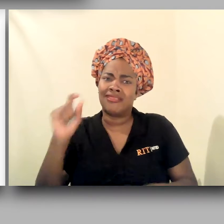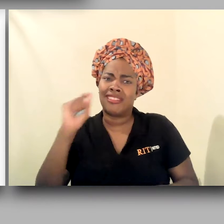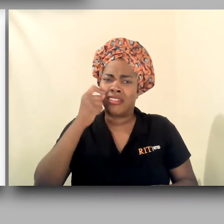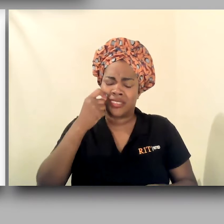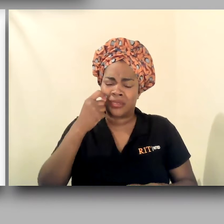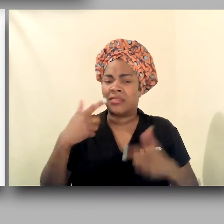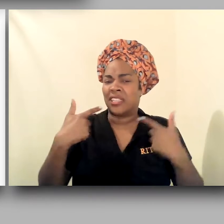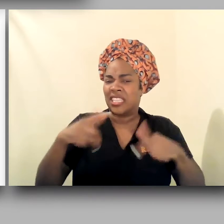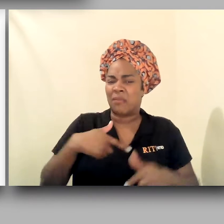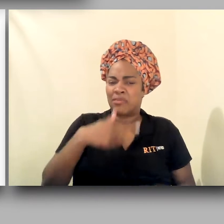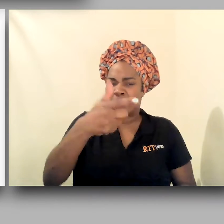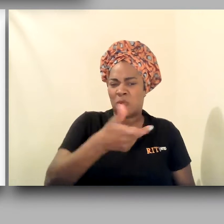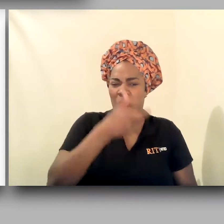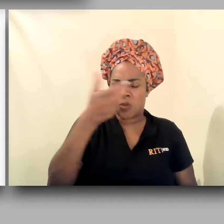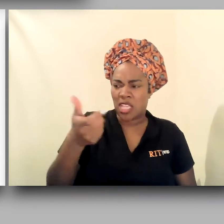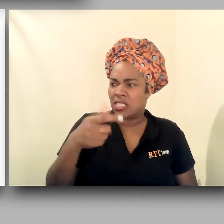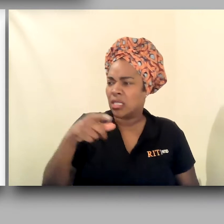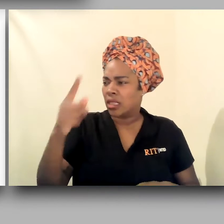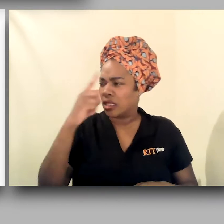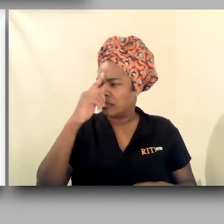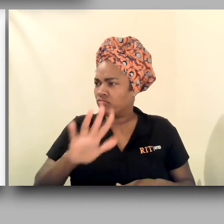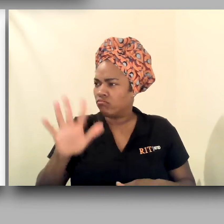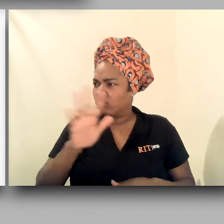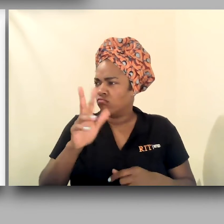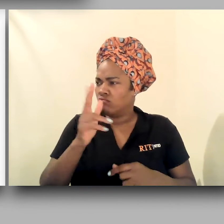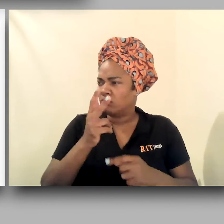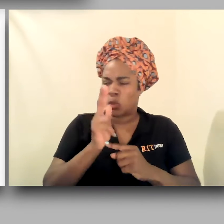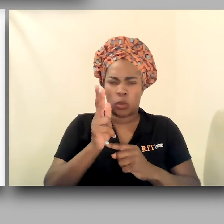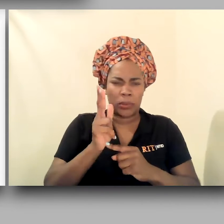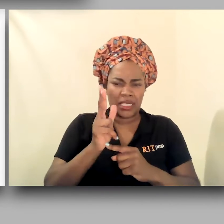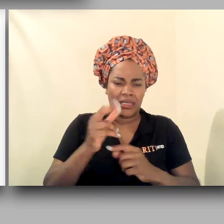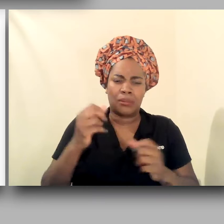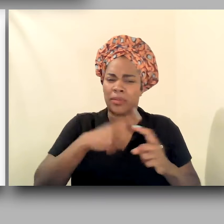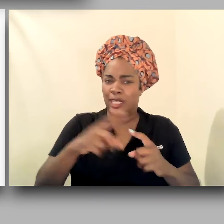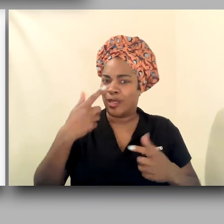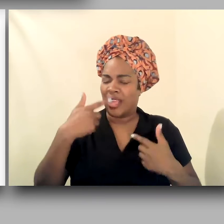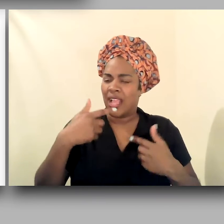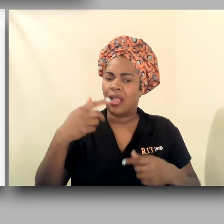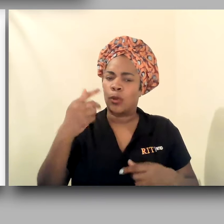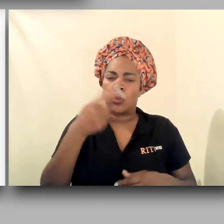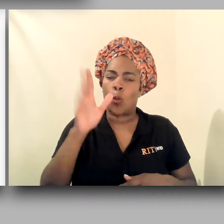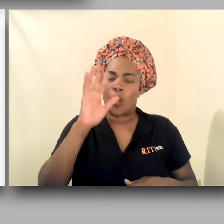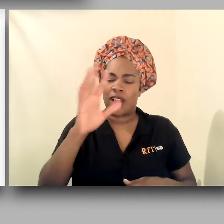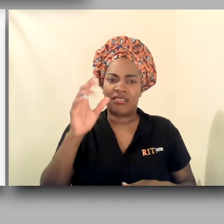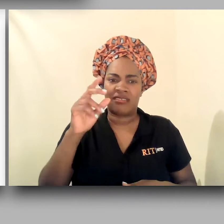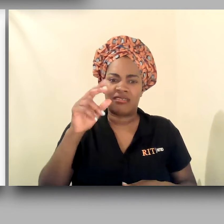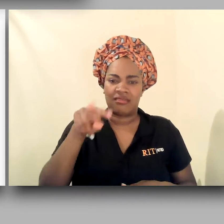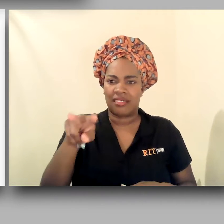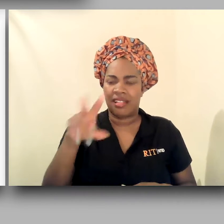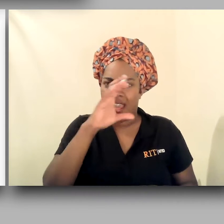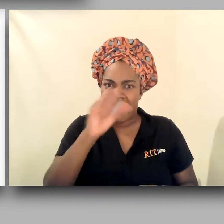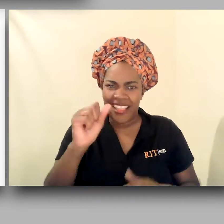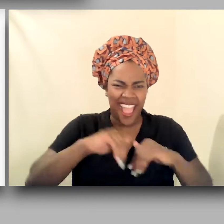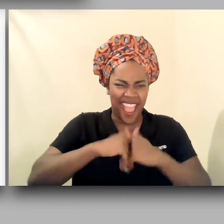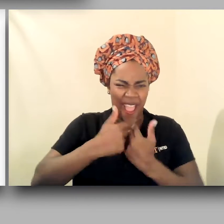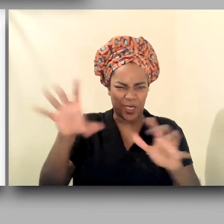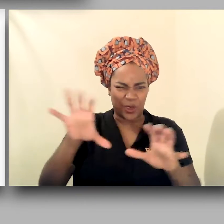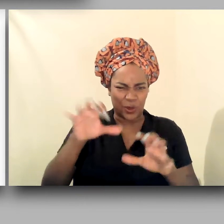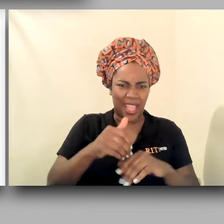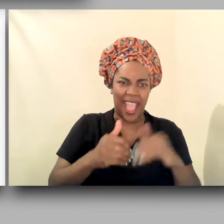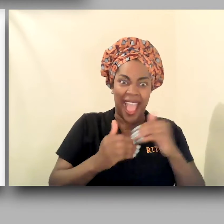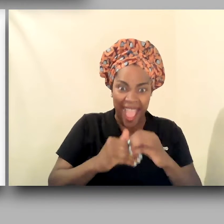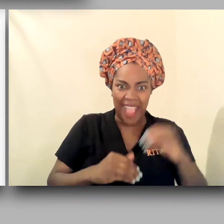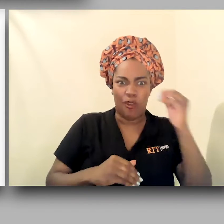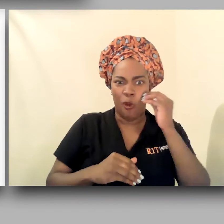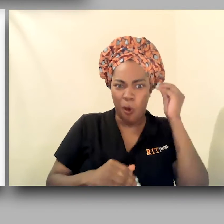It's about 3 minutes. And it will be really fascinated. Like, how did they do this? And they did this at home. So it's a